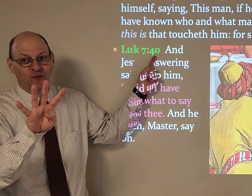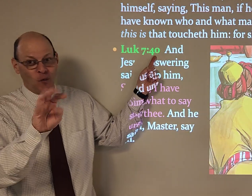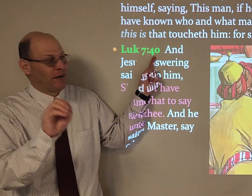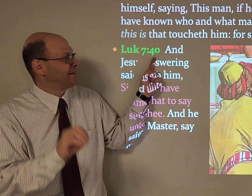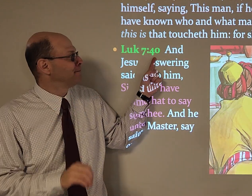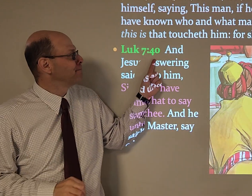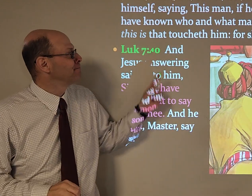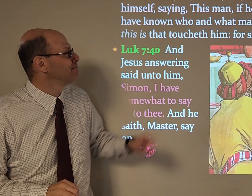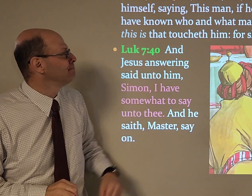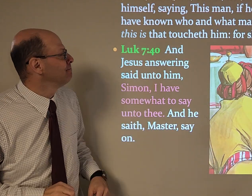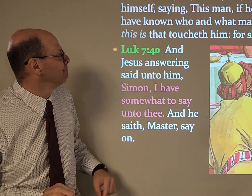Verse 40.